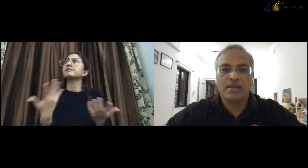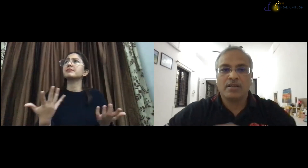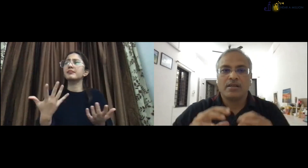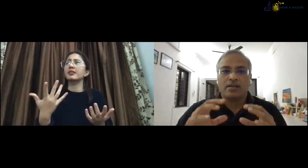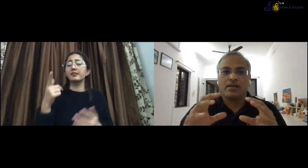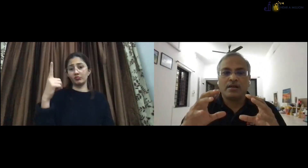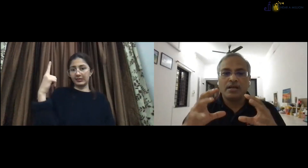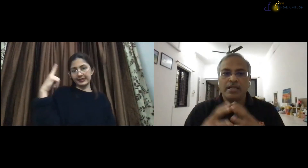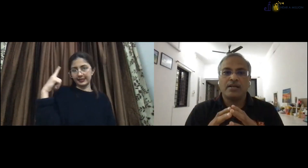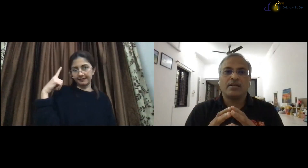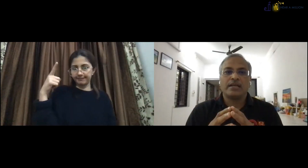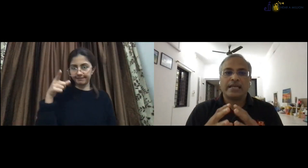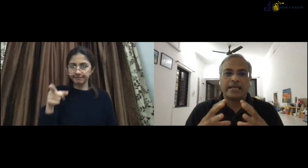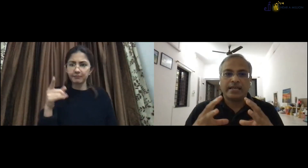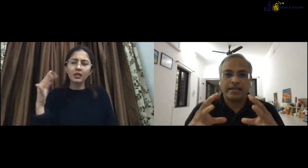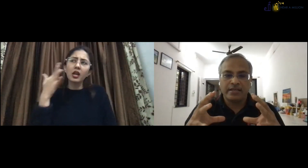is